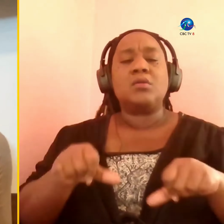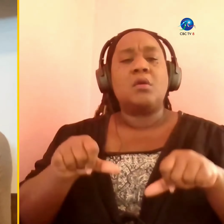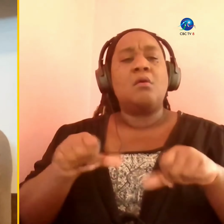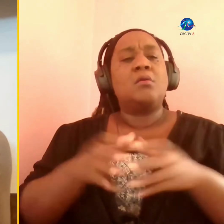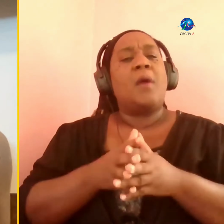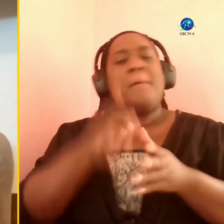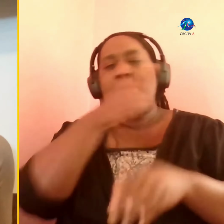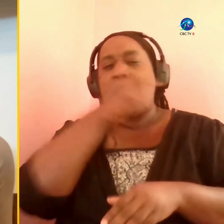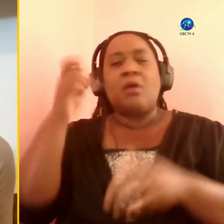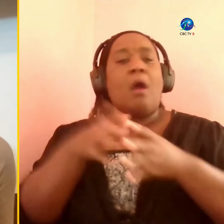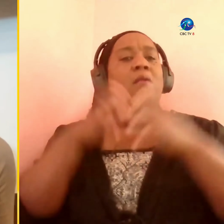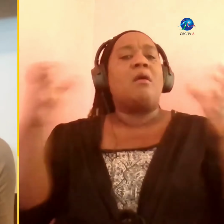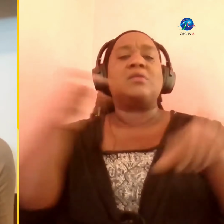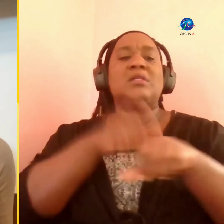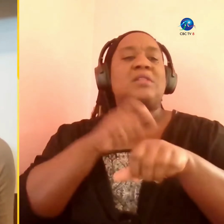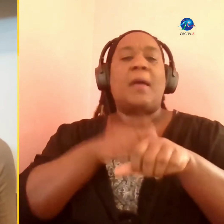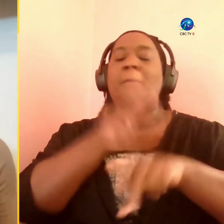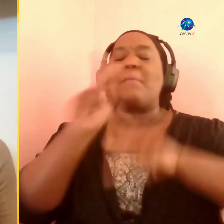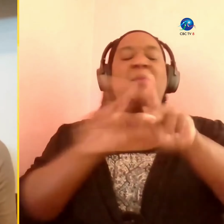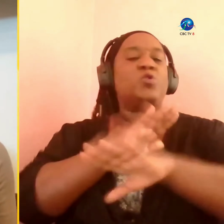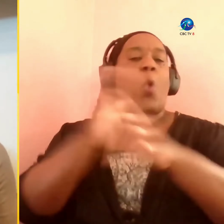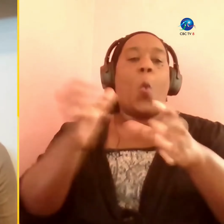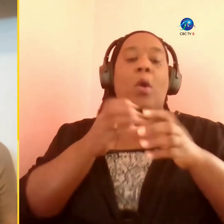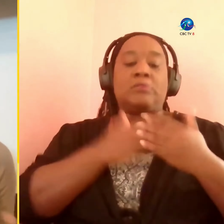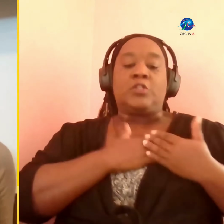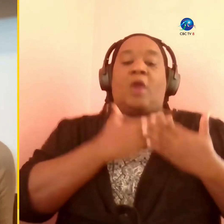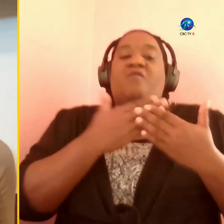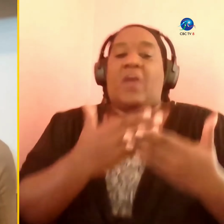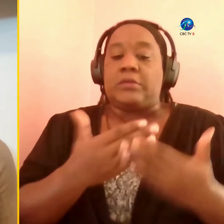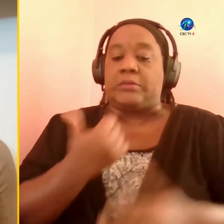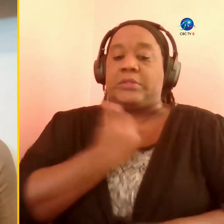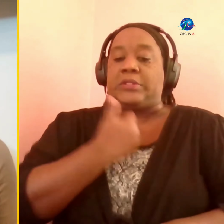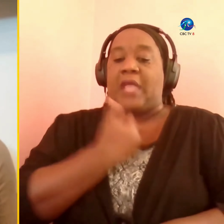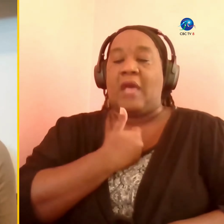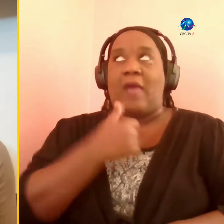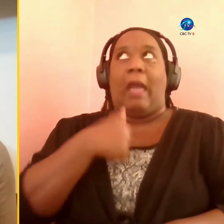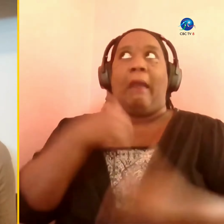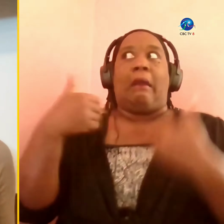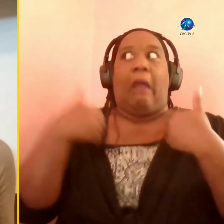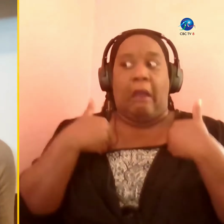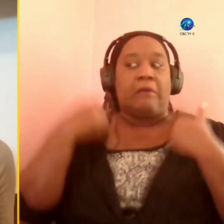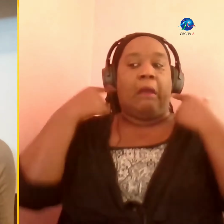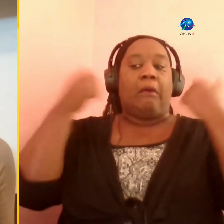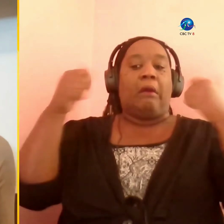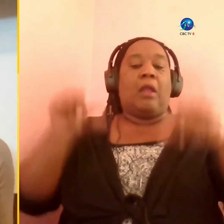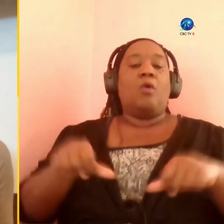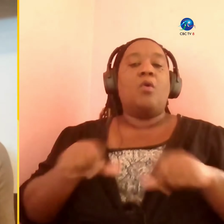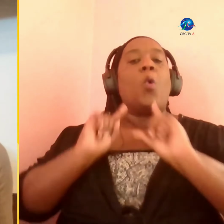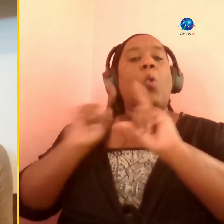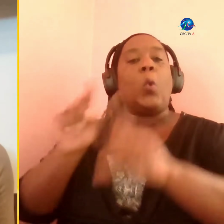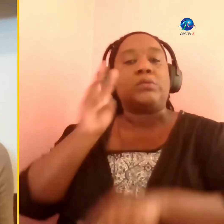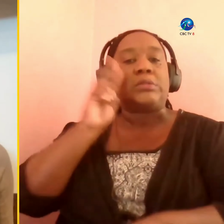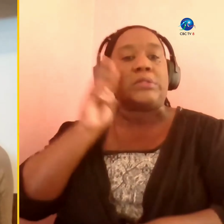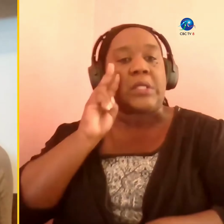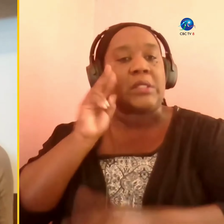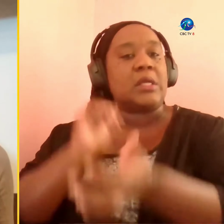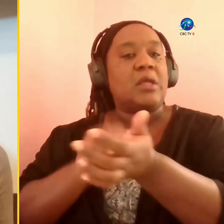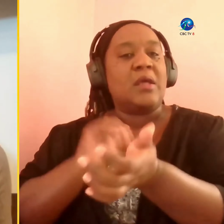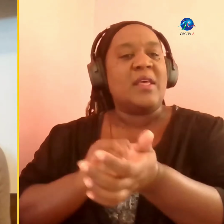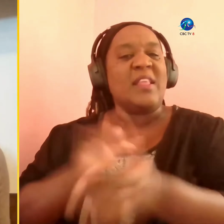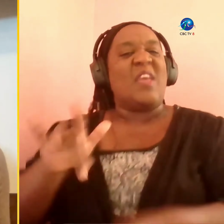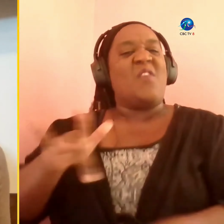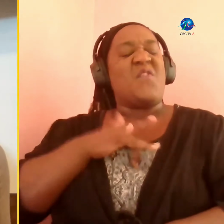don't even want to admit this within themselves or go see Dr. Stabler, you know, because they feel some level of